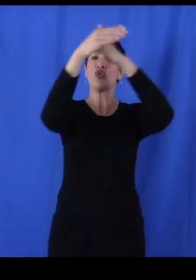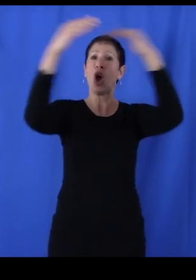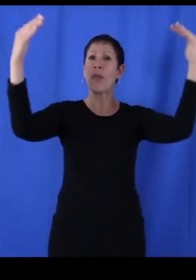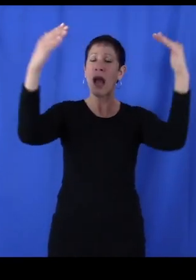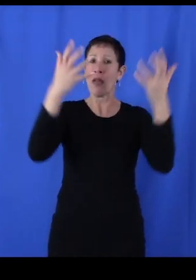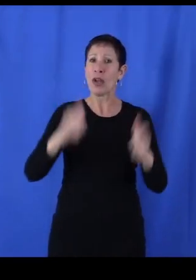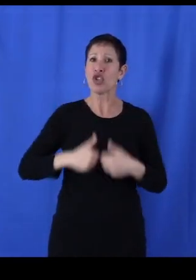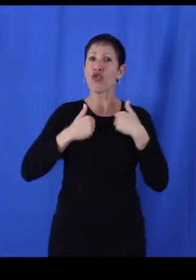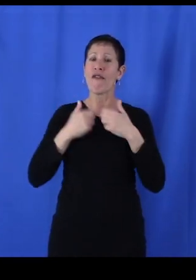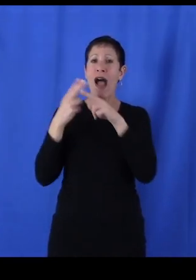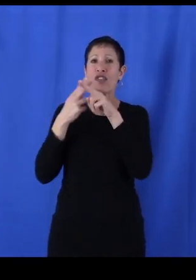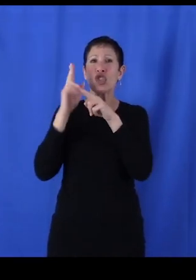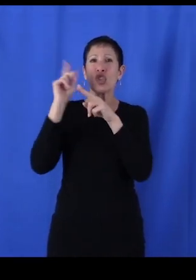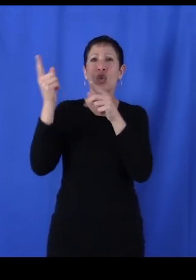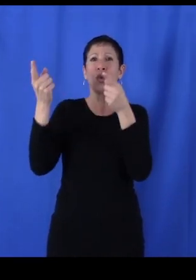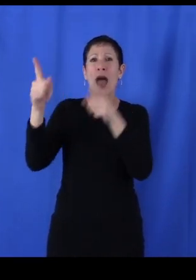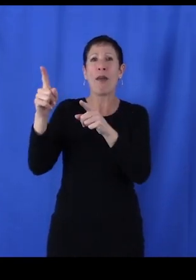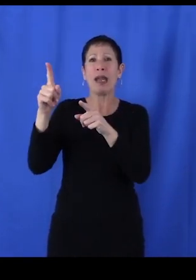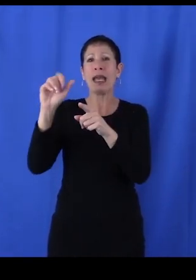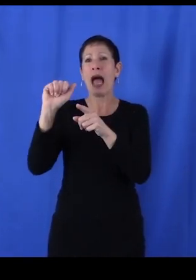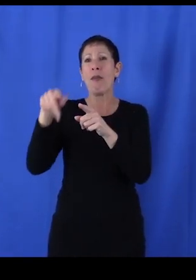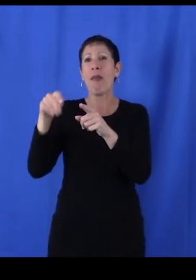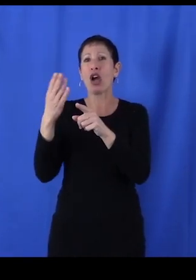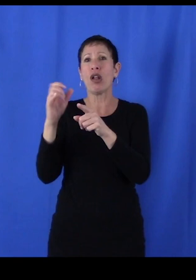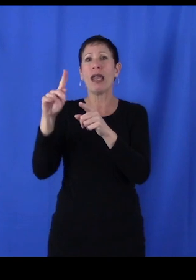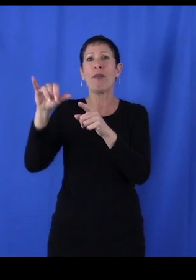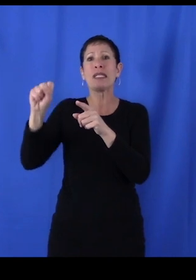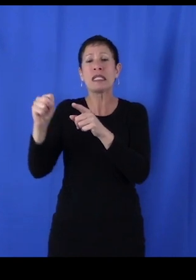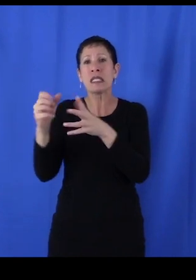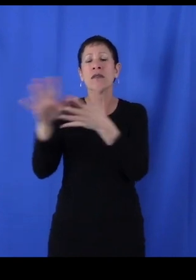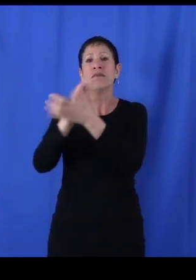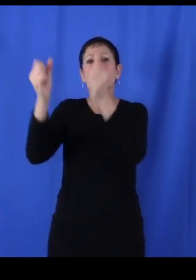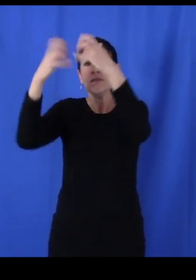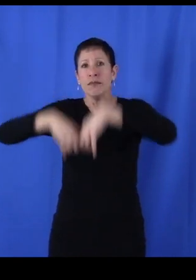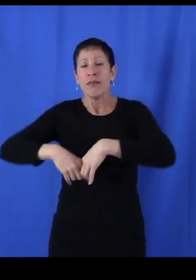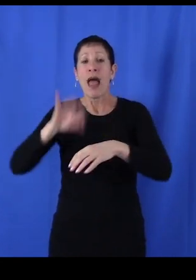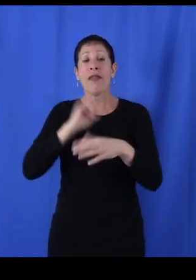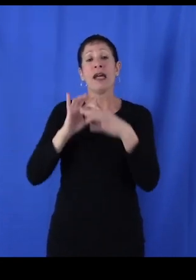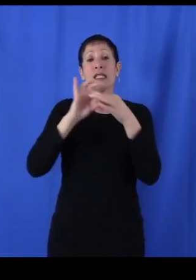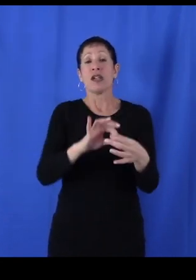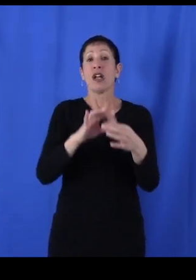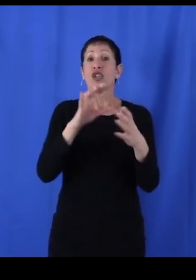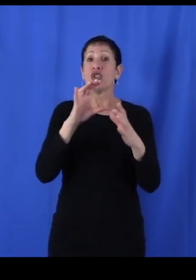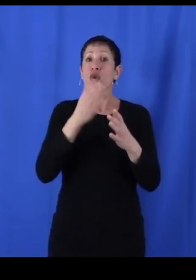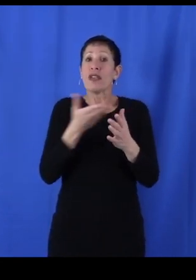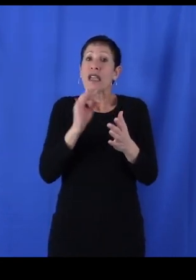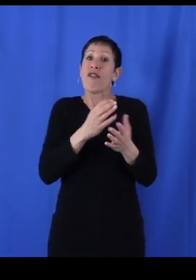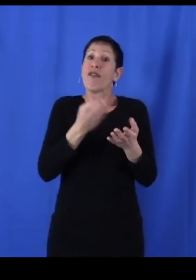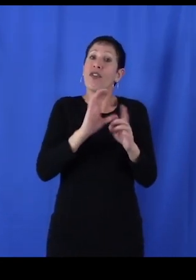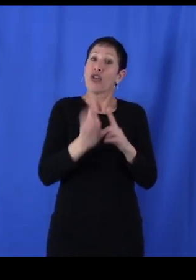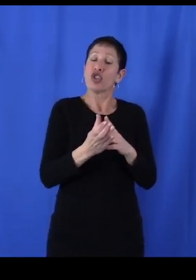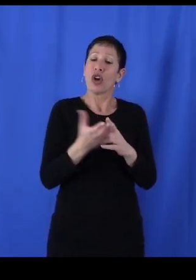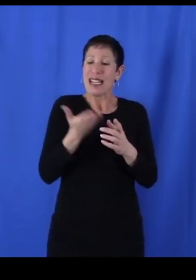of digital culture. And stuff, appropriately enough, means equipment, store,